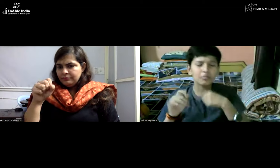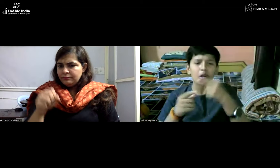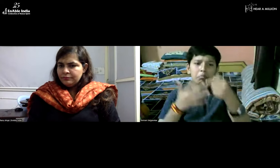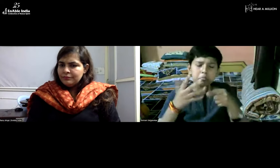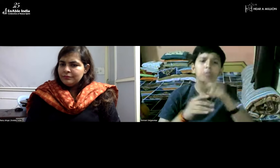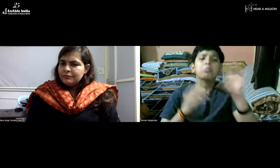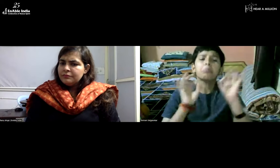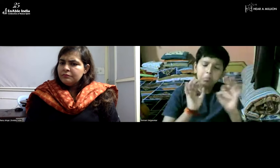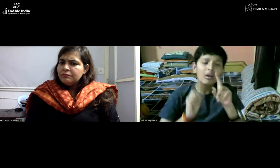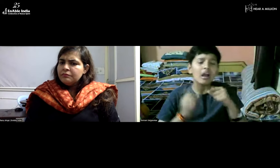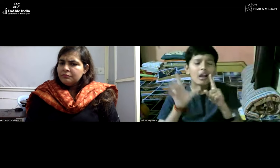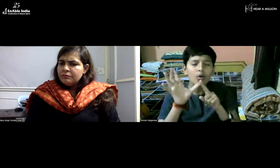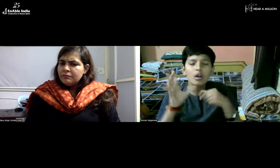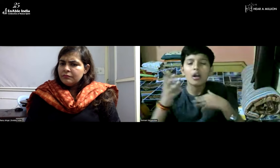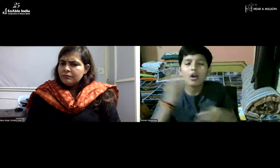Meet.